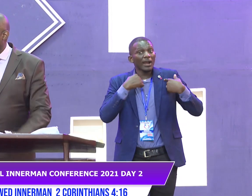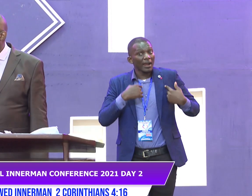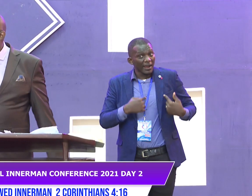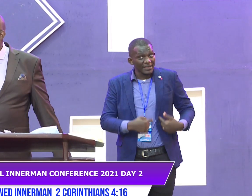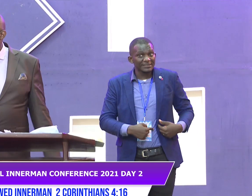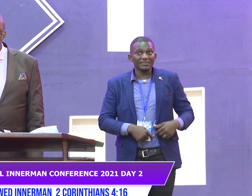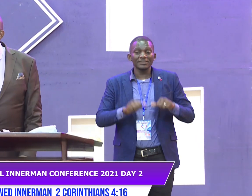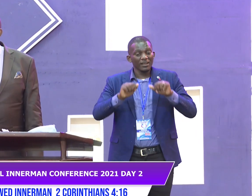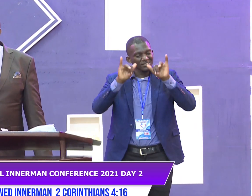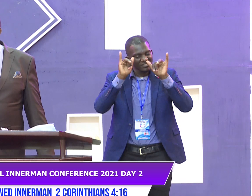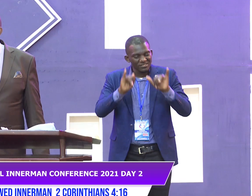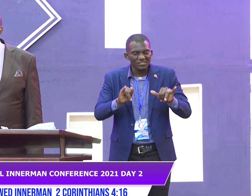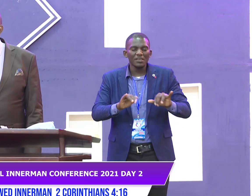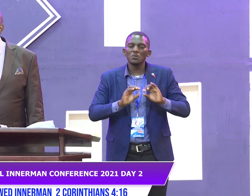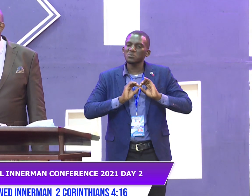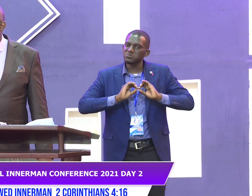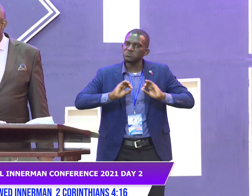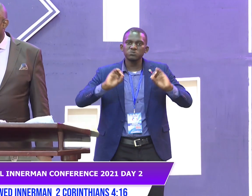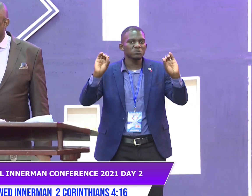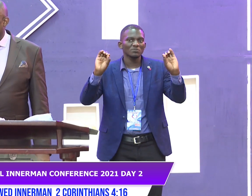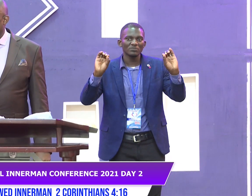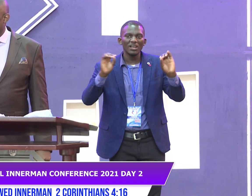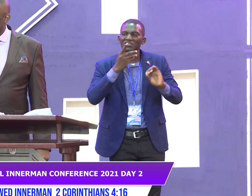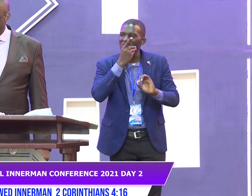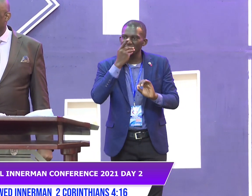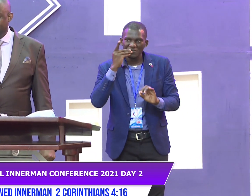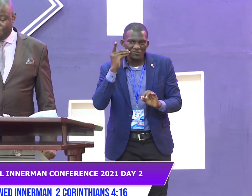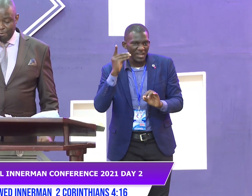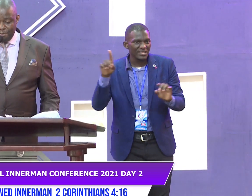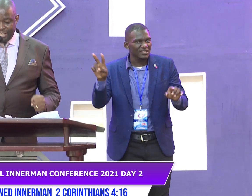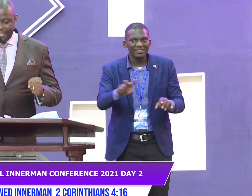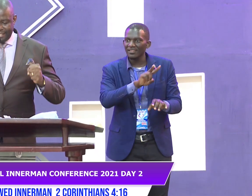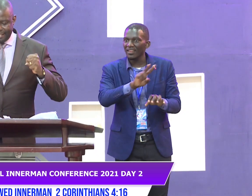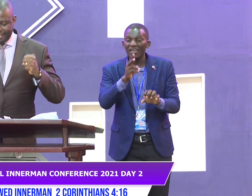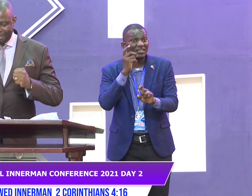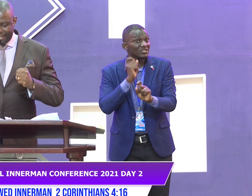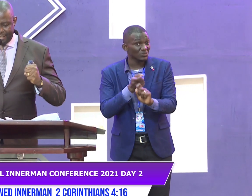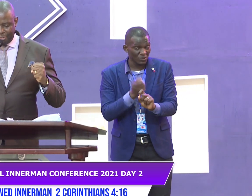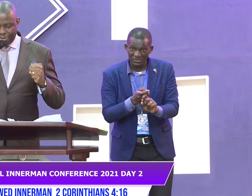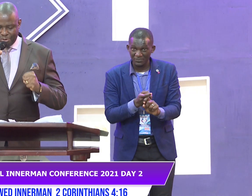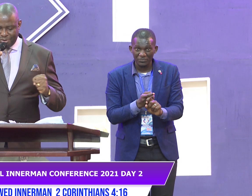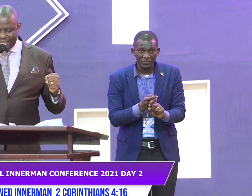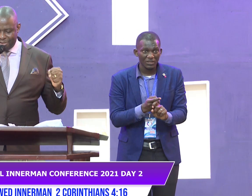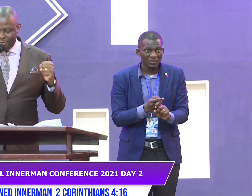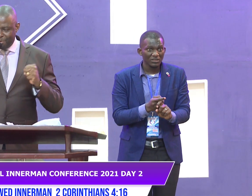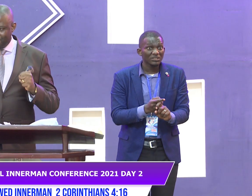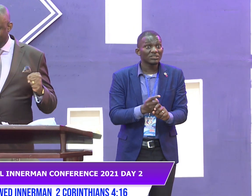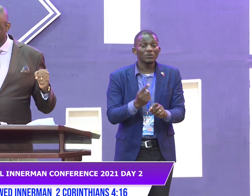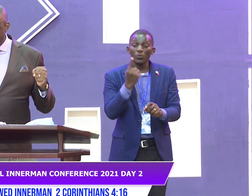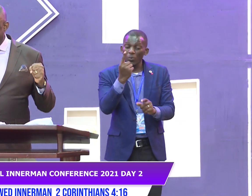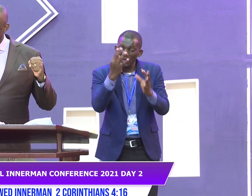Your heart can be dry like a stone. Ekimu ku bintu ekizibikira ensulo